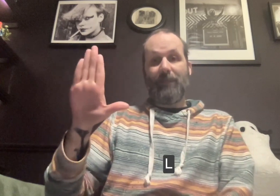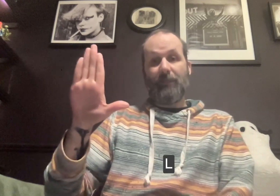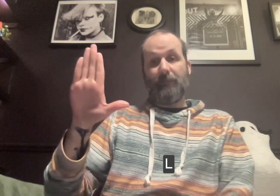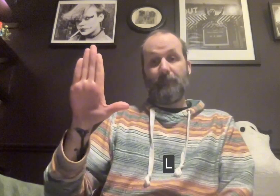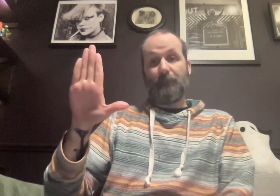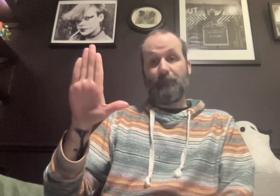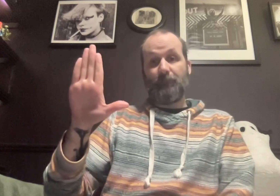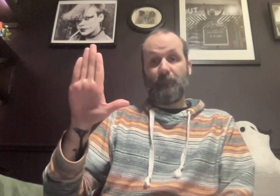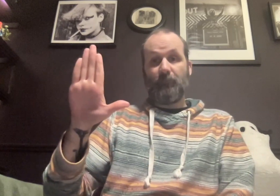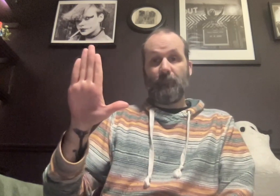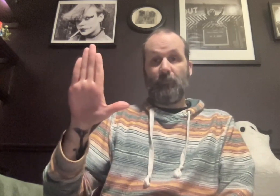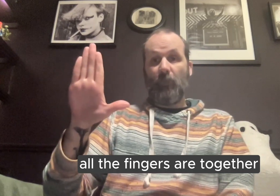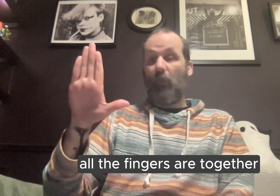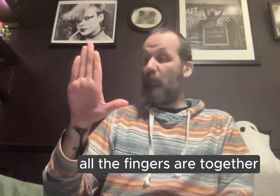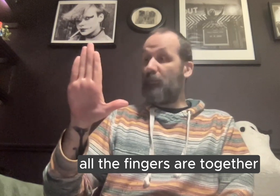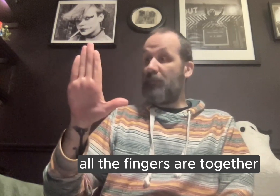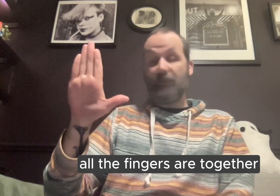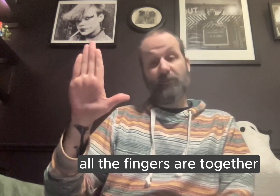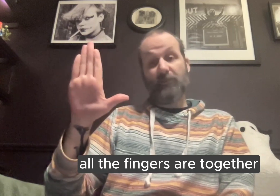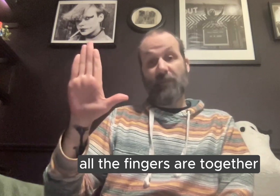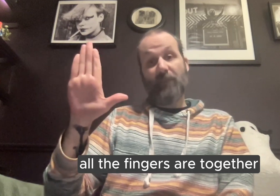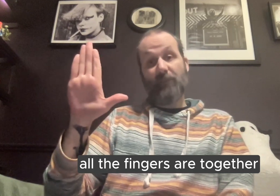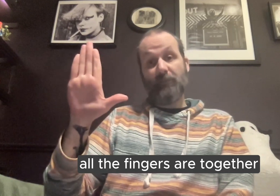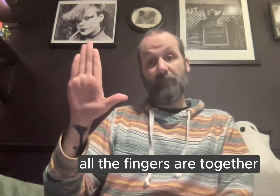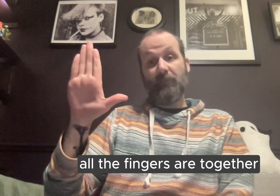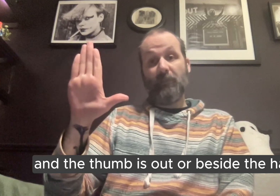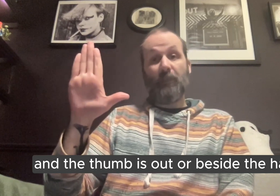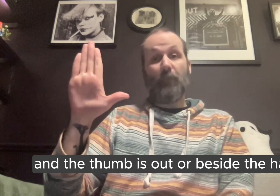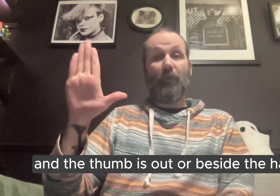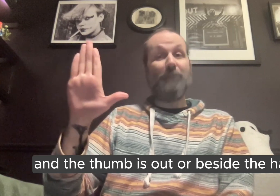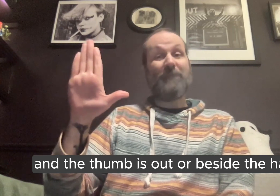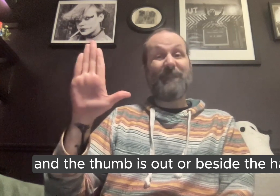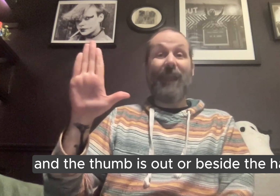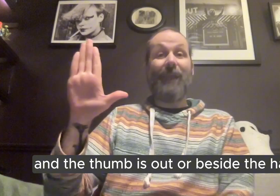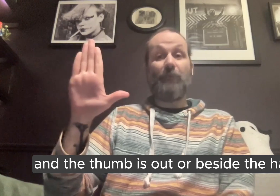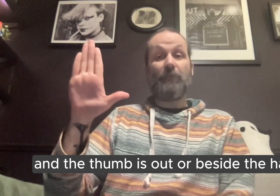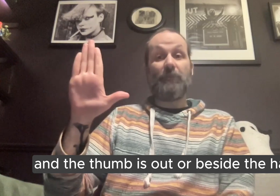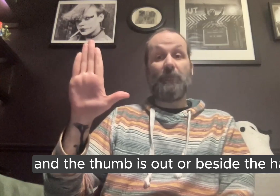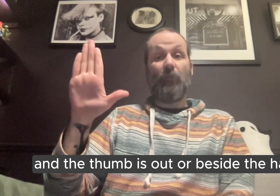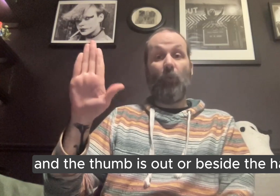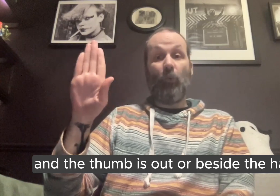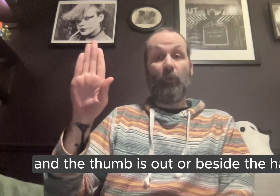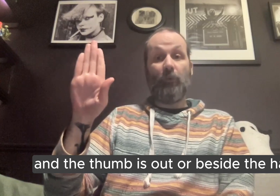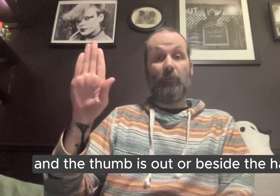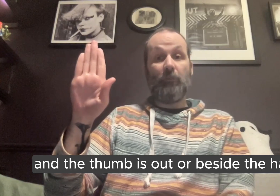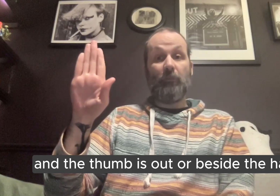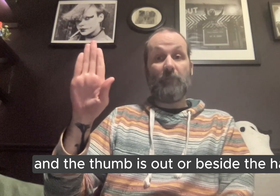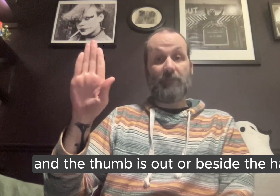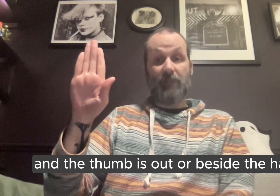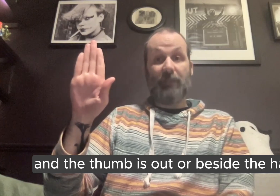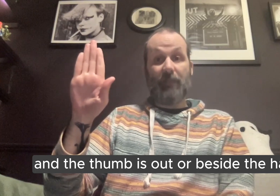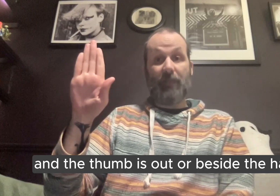L, all the fingers are together and the thumb is out or beside the